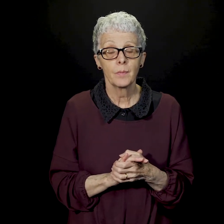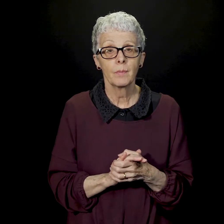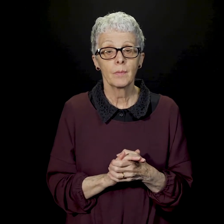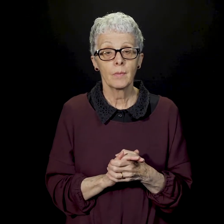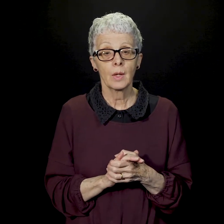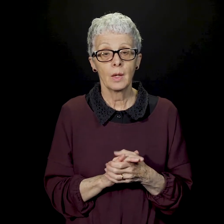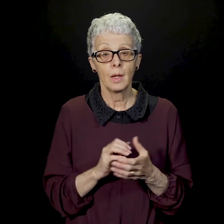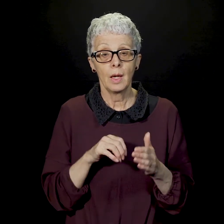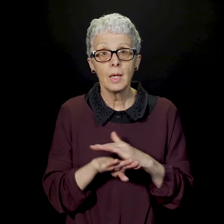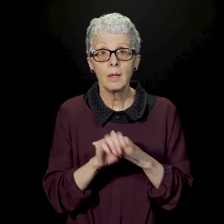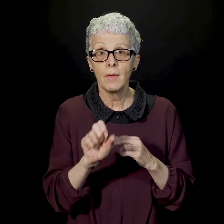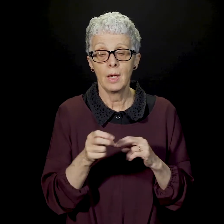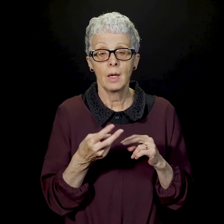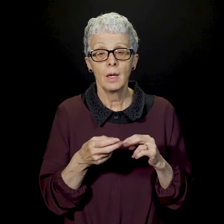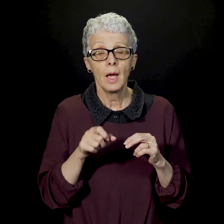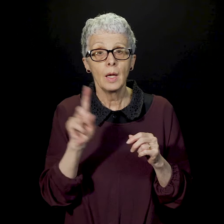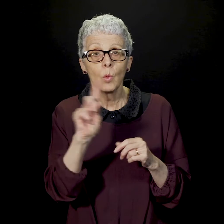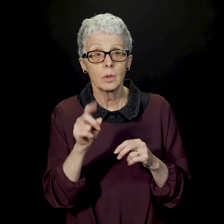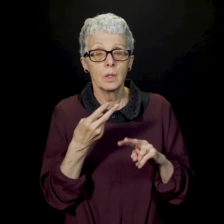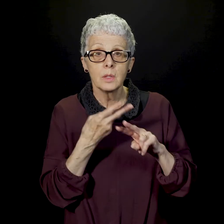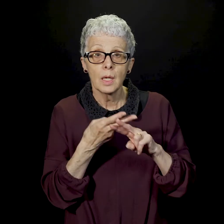particularly in regard to their sexuality and the fruits of it.